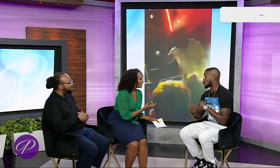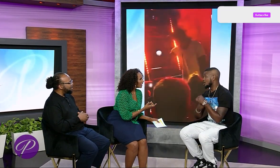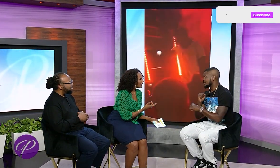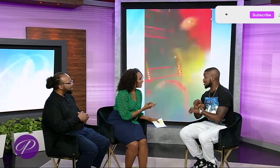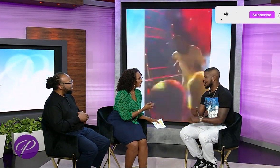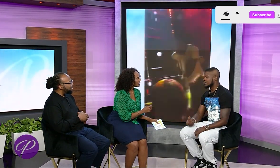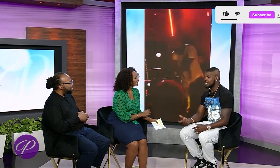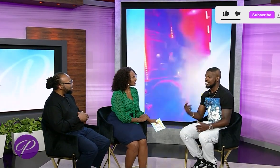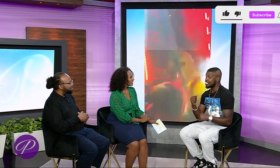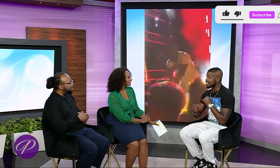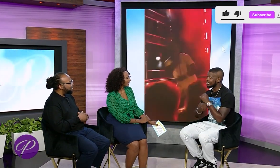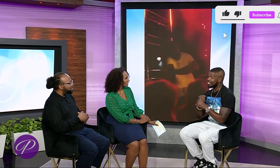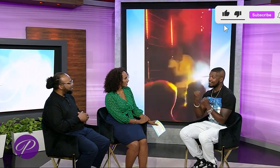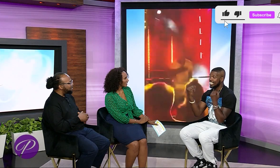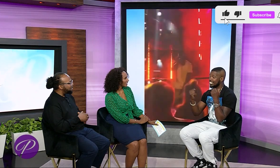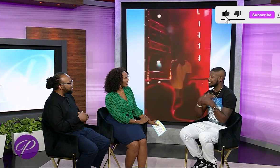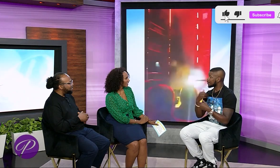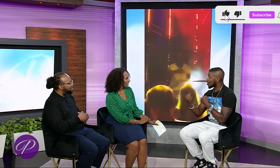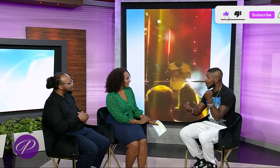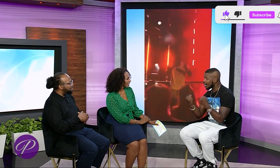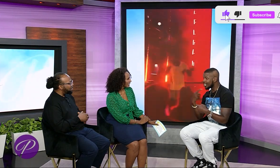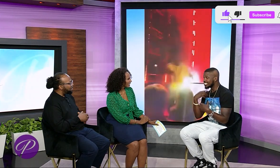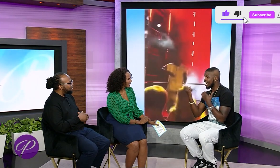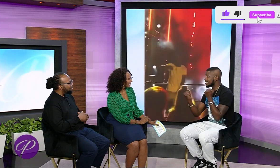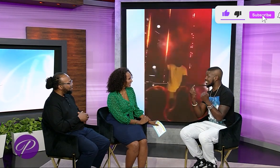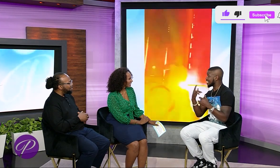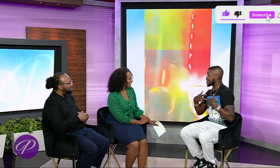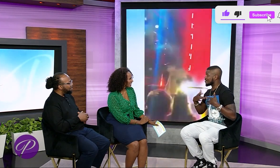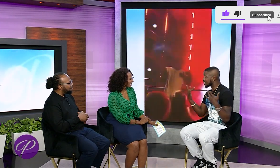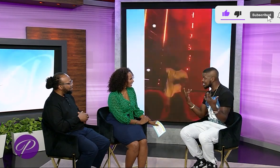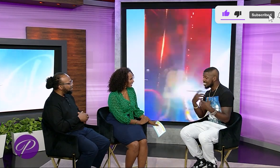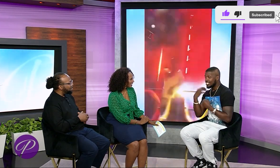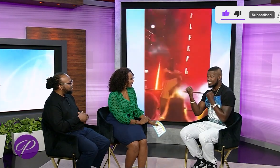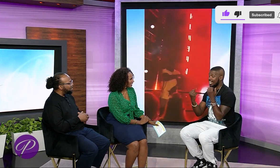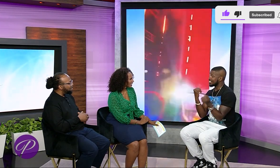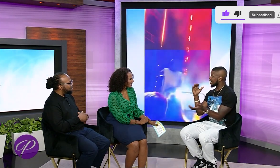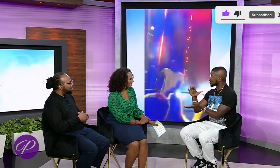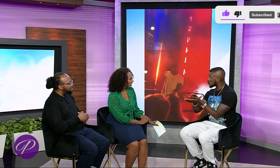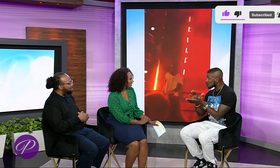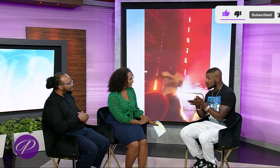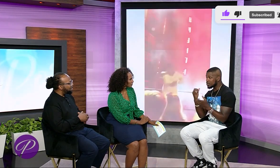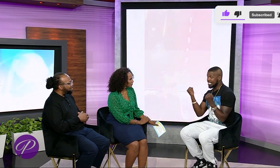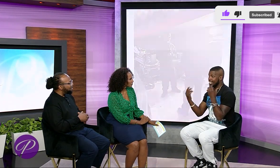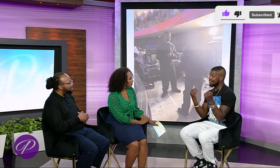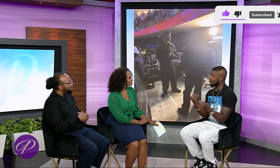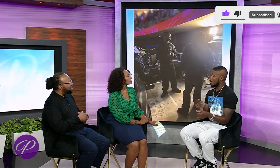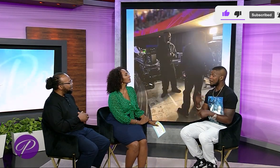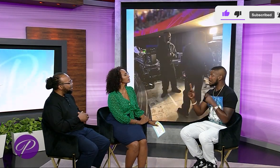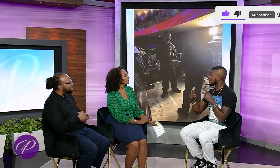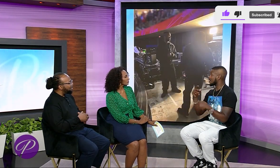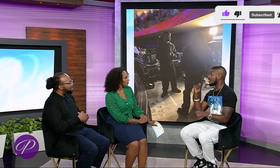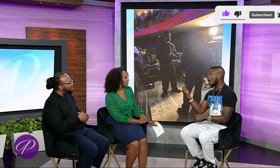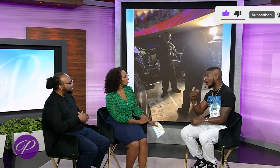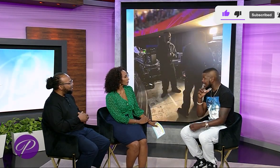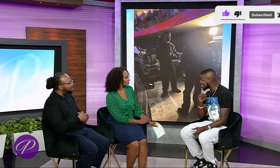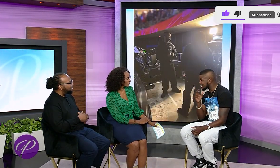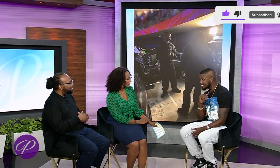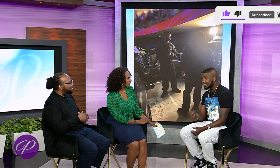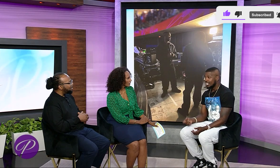work. That was years of signing in my car, signing at events, signing at school, signing for people of all ages, Yeah.